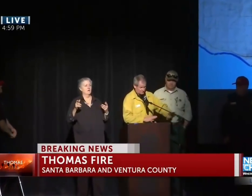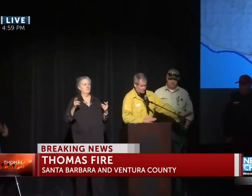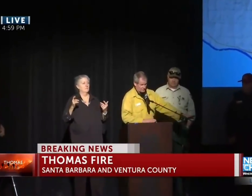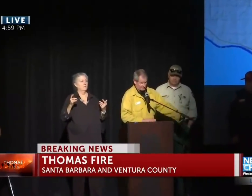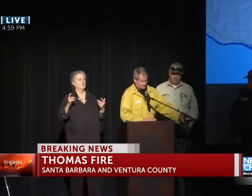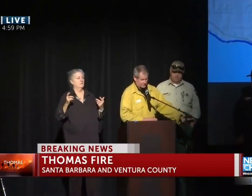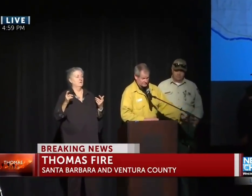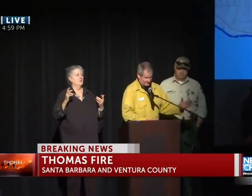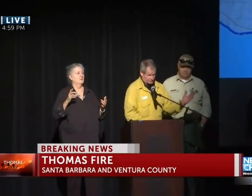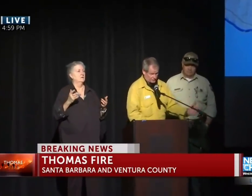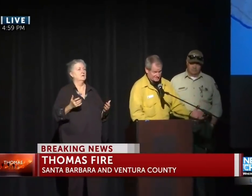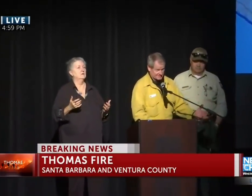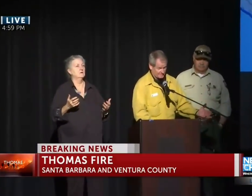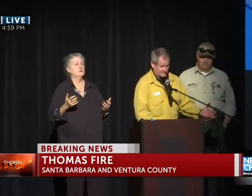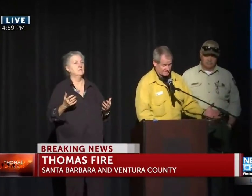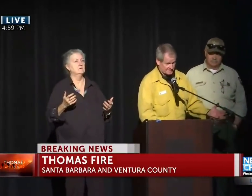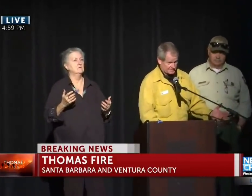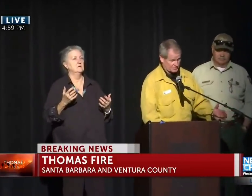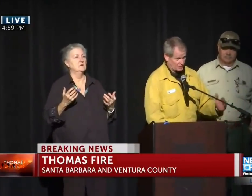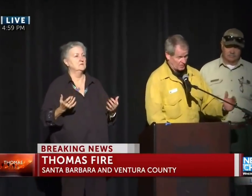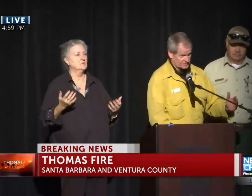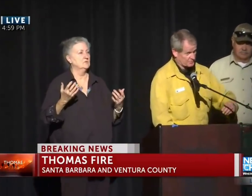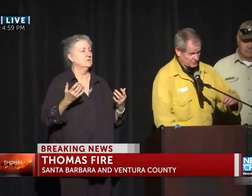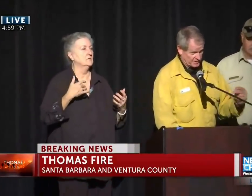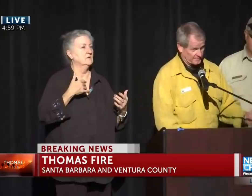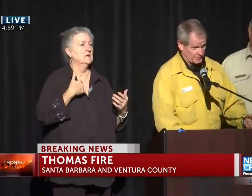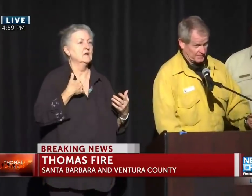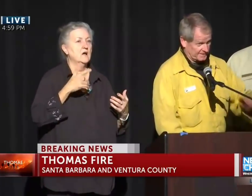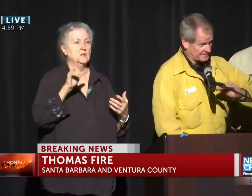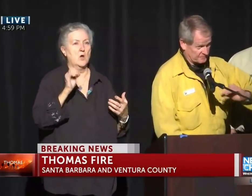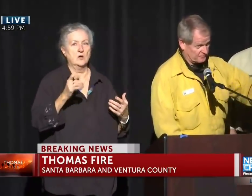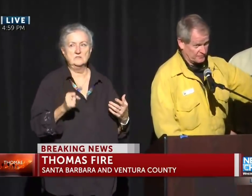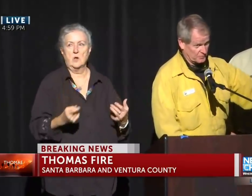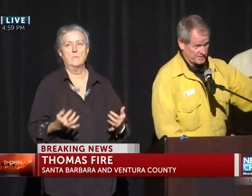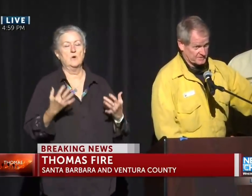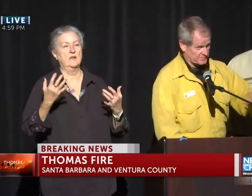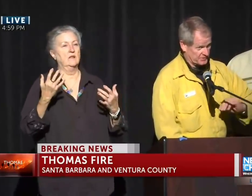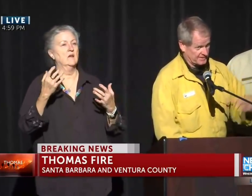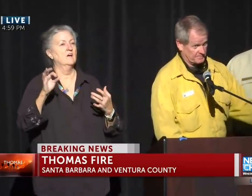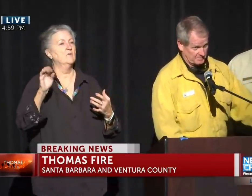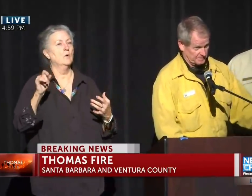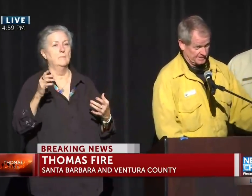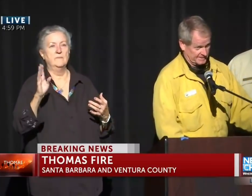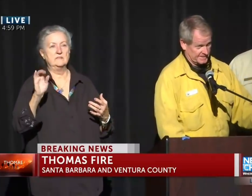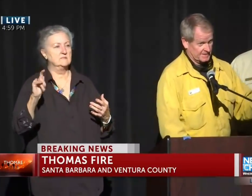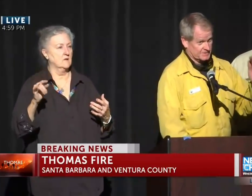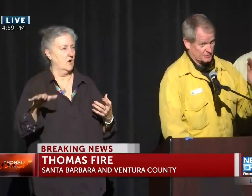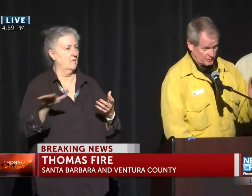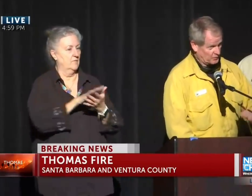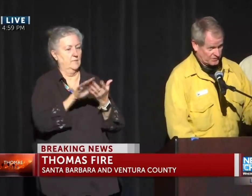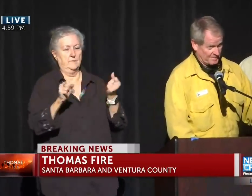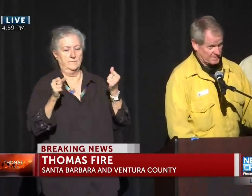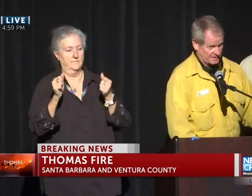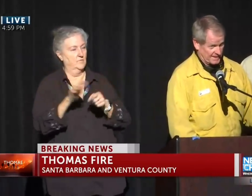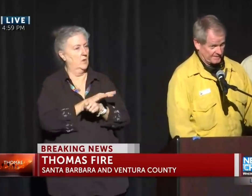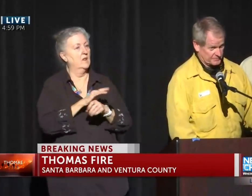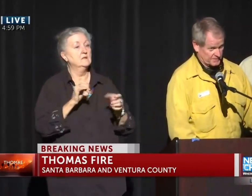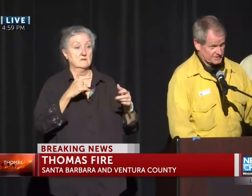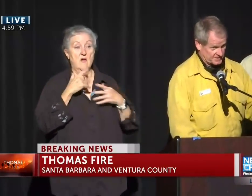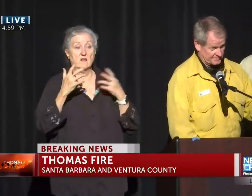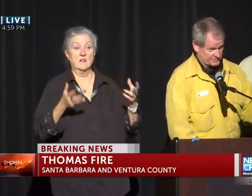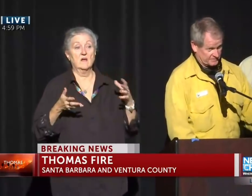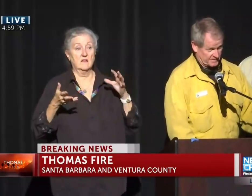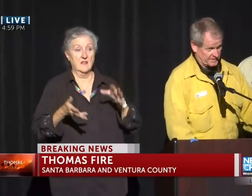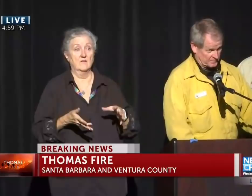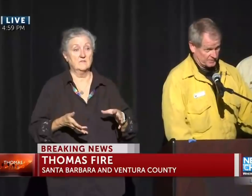time for it to burn after we stop it. So logs are burning up quickly and fuel beds are burning up completely. So there will not be a lot